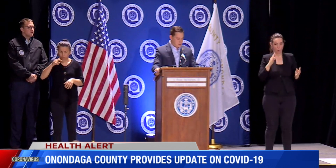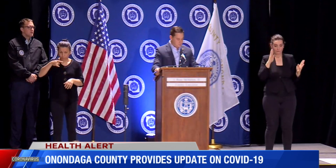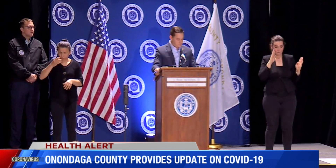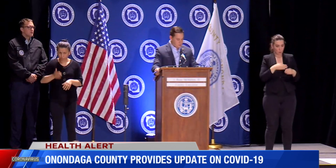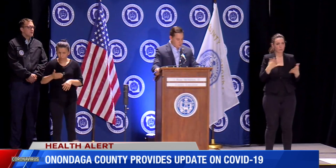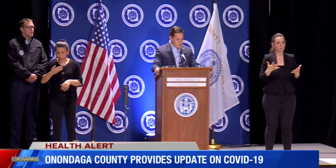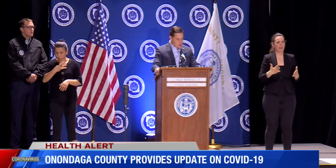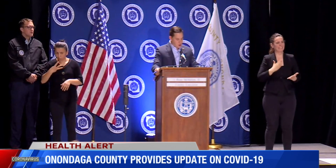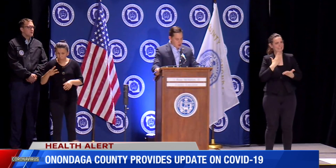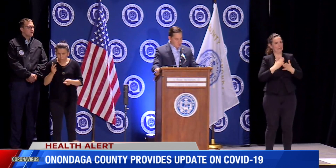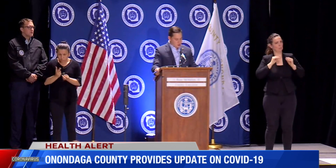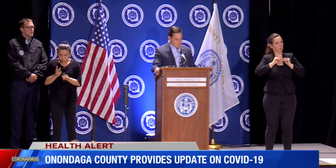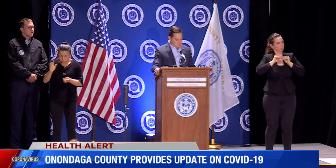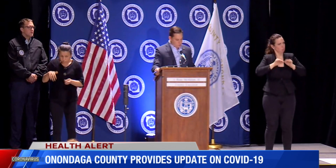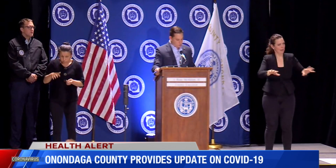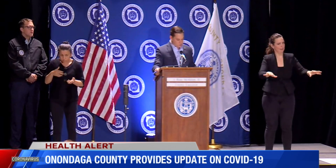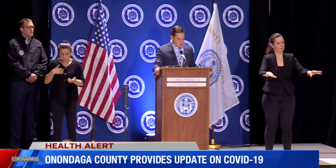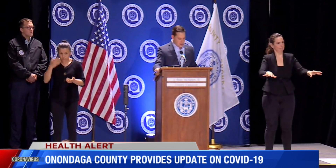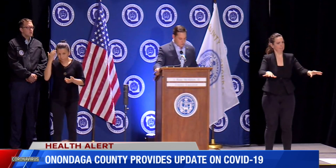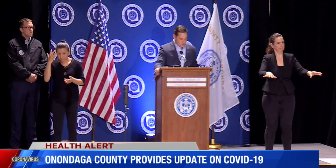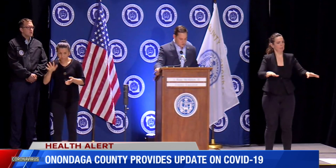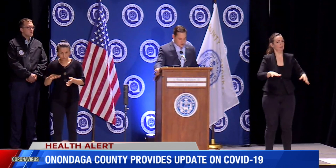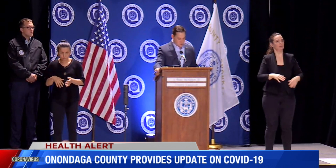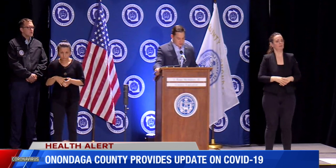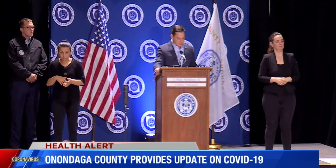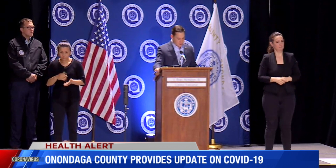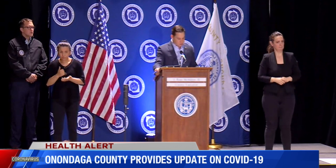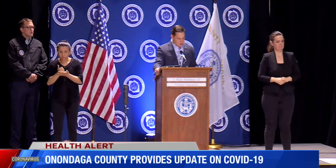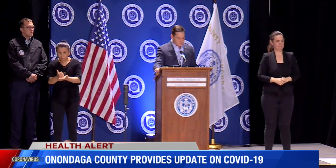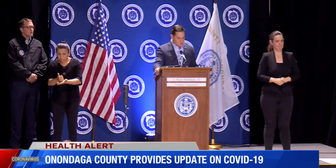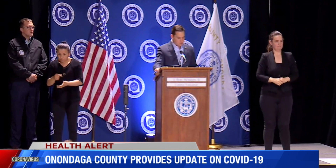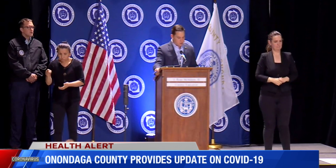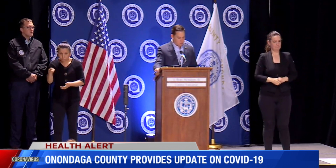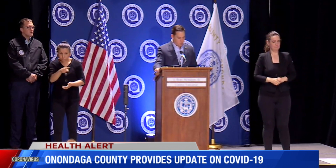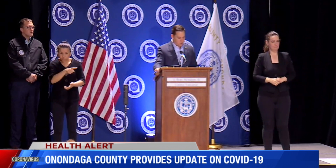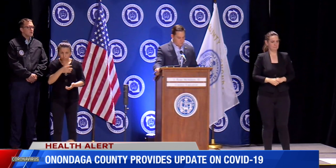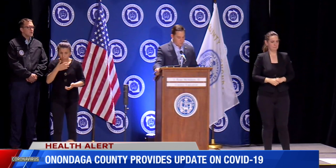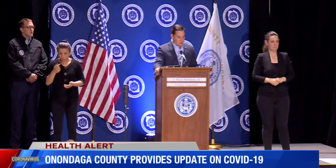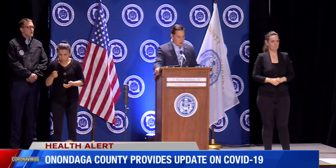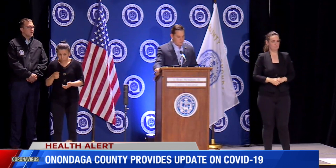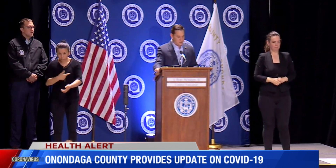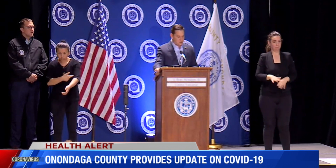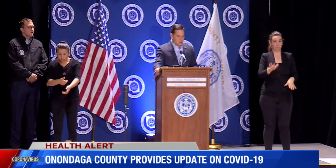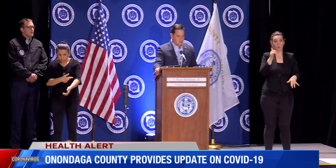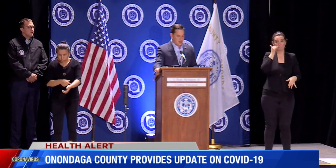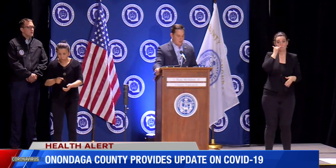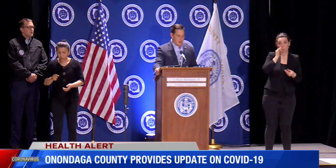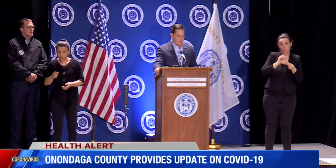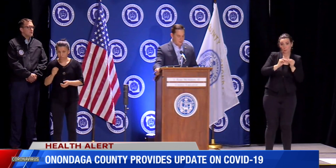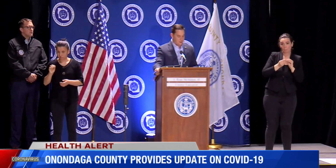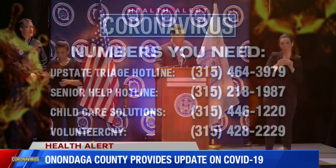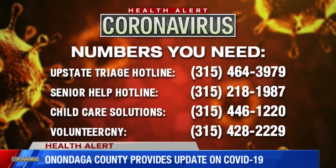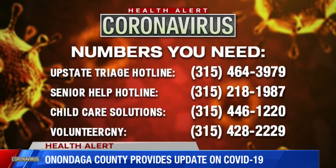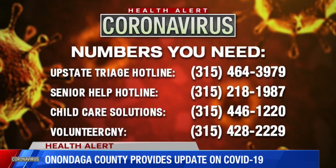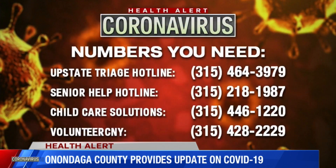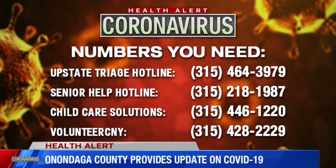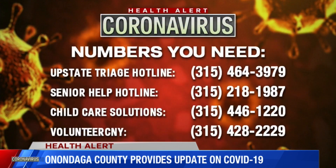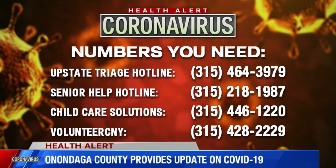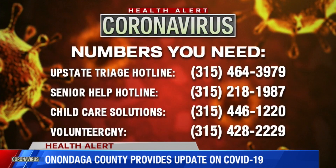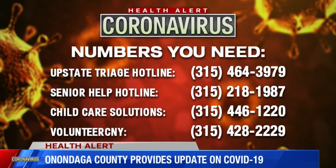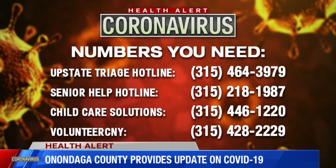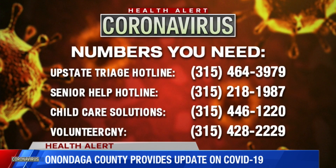us get there. A couple phone numbers again. We touch on these on a daily basis, but they're important. Upstate Triage Hotline,